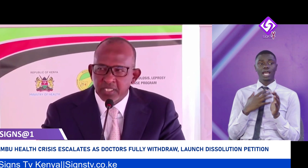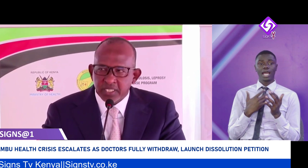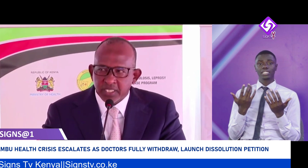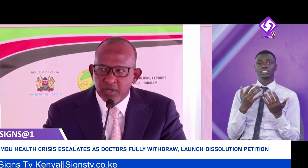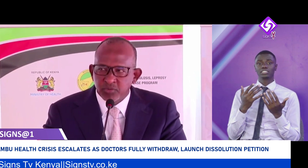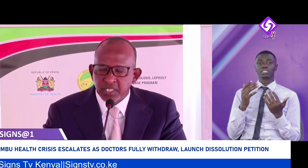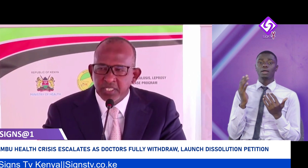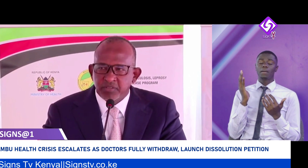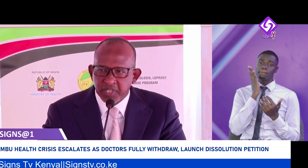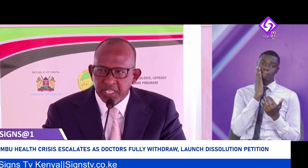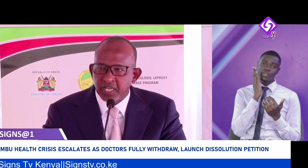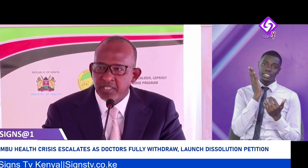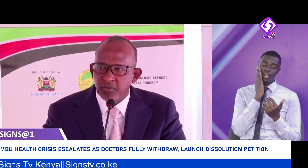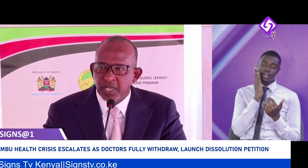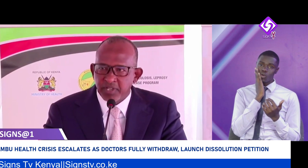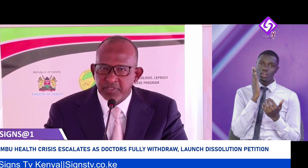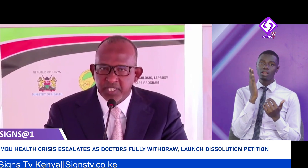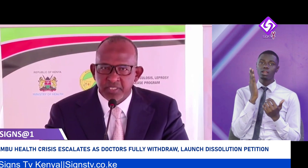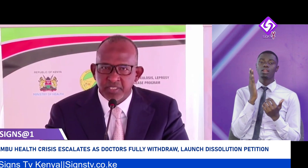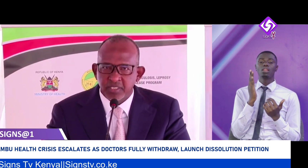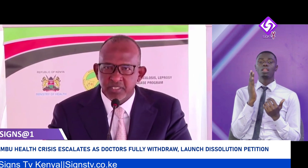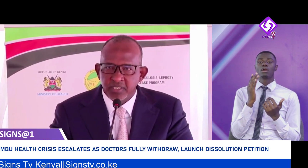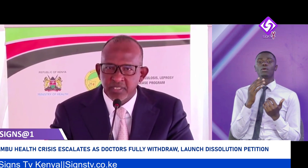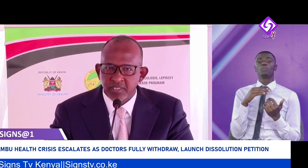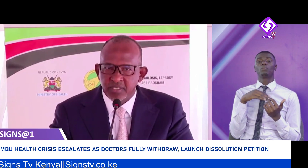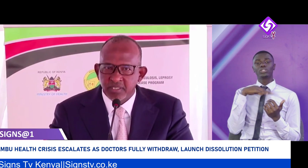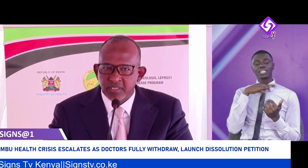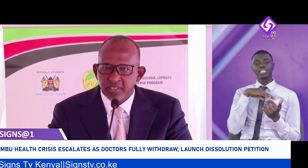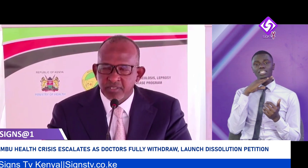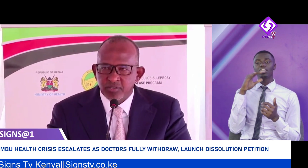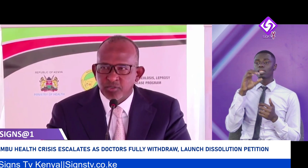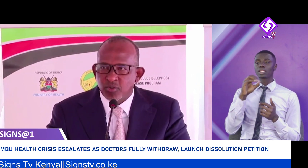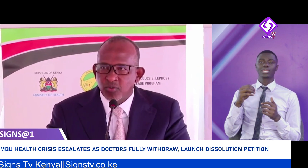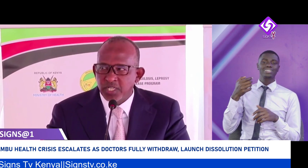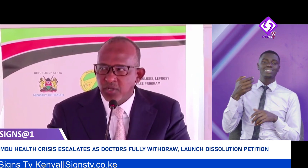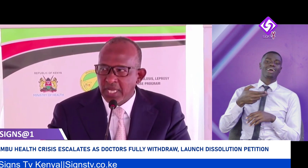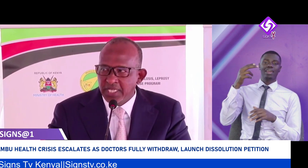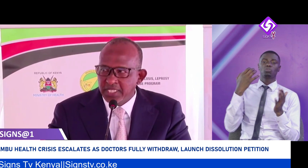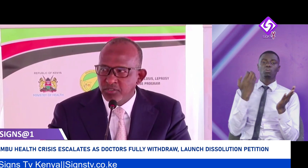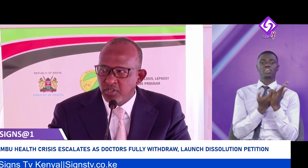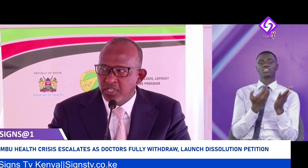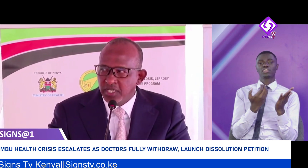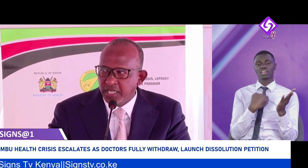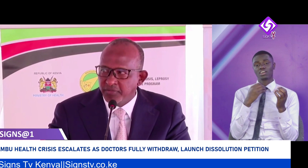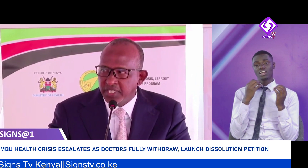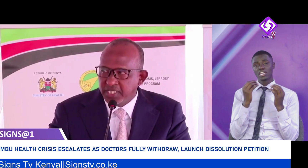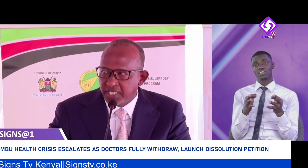in that county is very high, we have evidence. So when you are a leader, don't live in